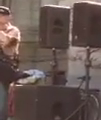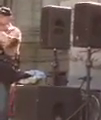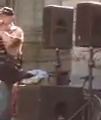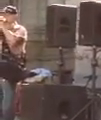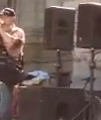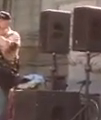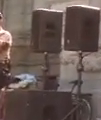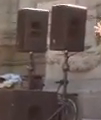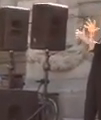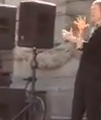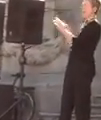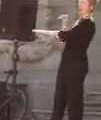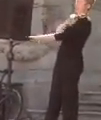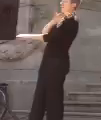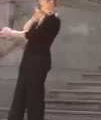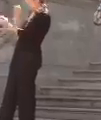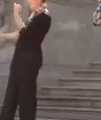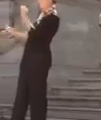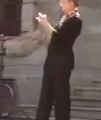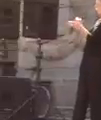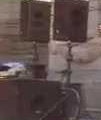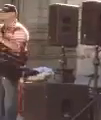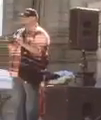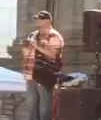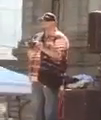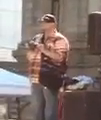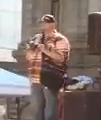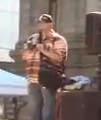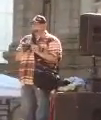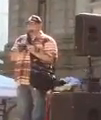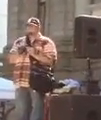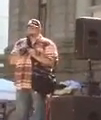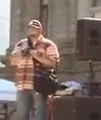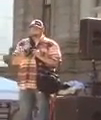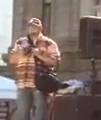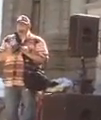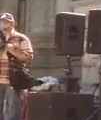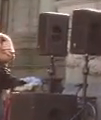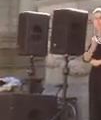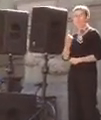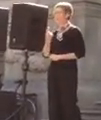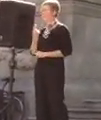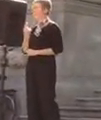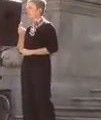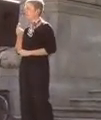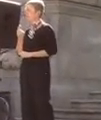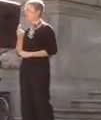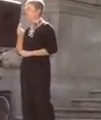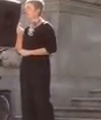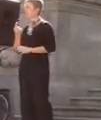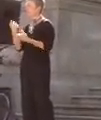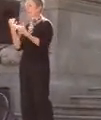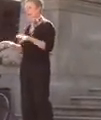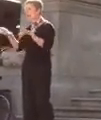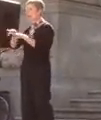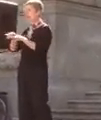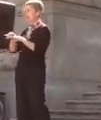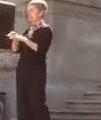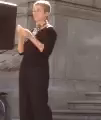last door. This is my chance to be happy, not alone. So I pick a better path and I come to a fork in the